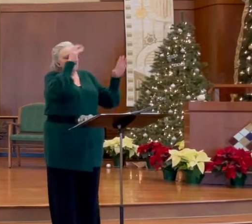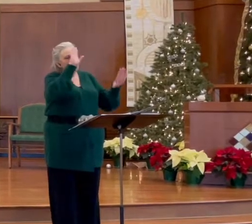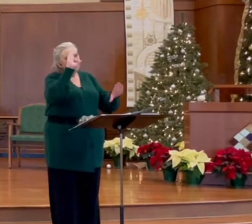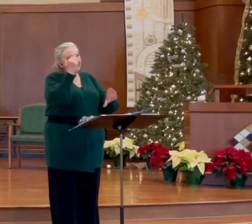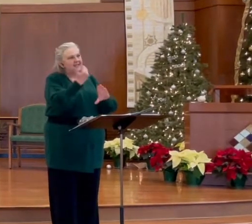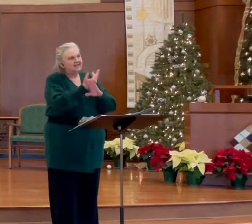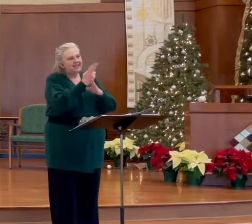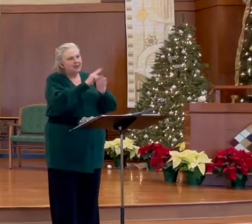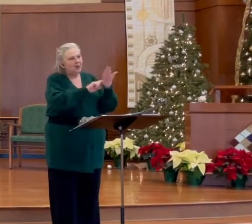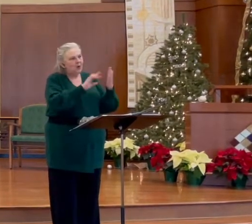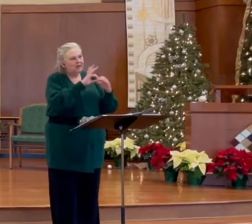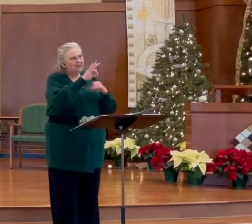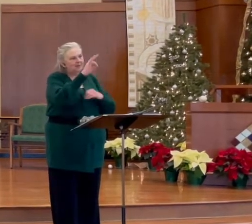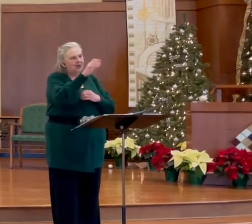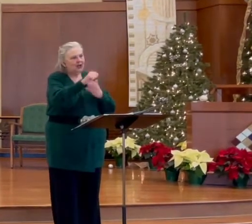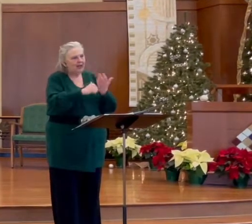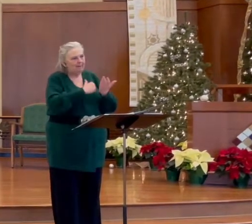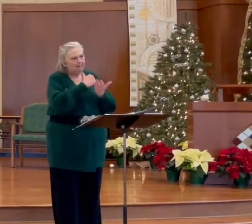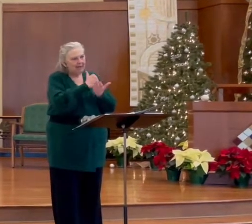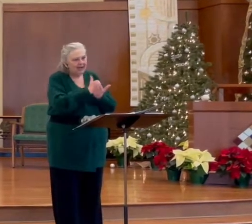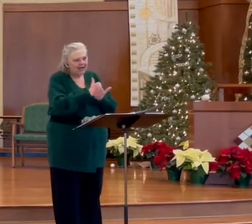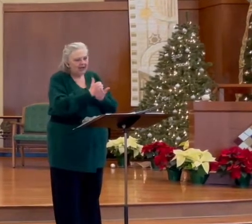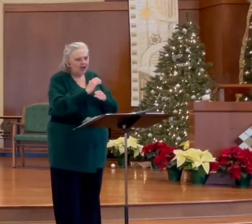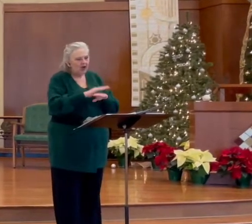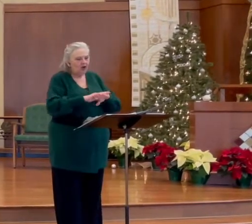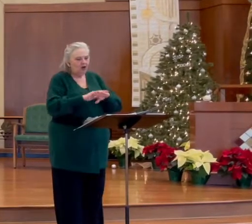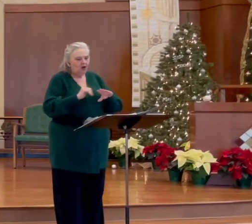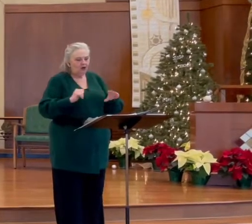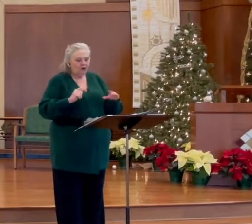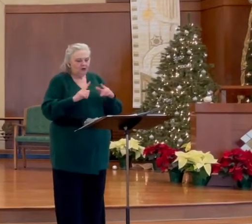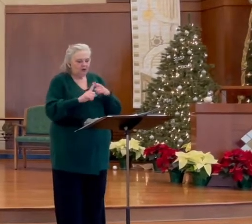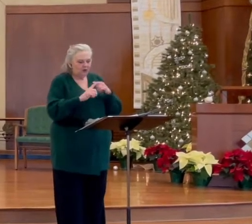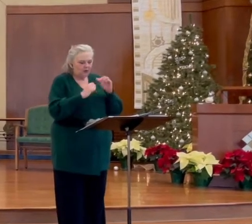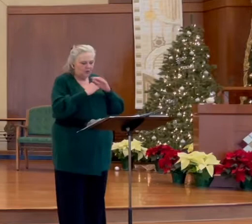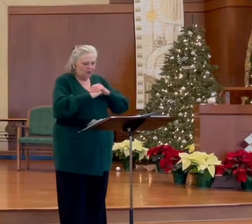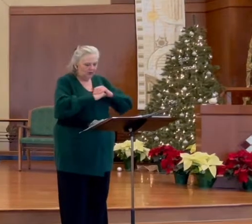Holy Spirit. Amen. We are called to worship.